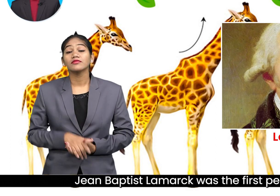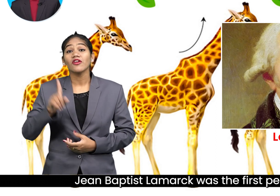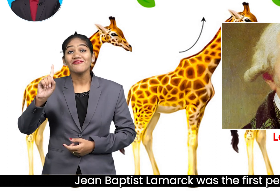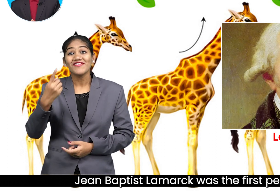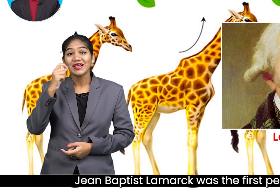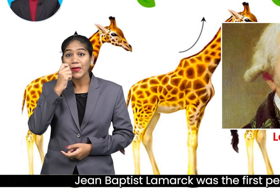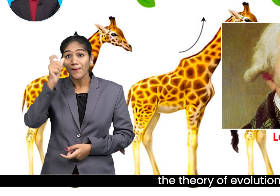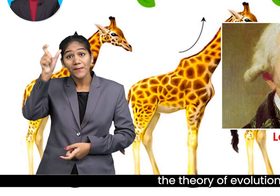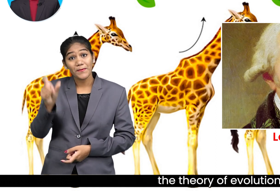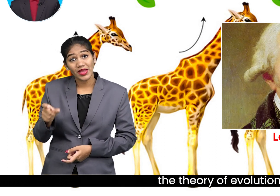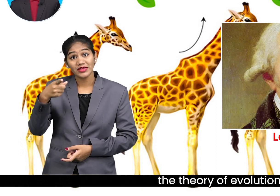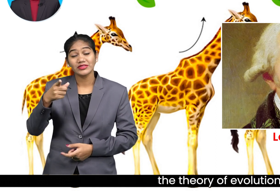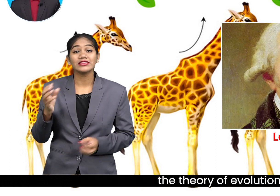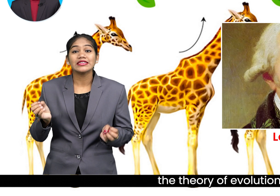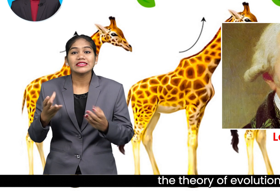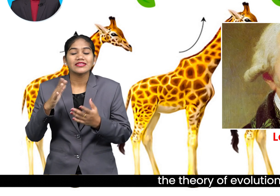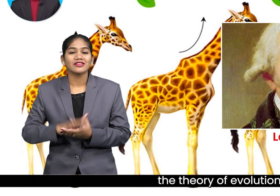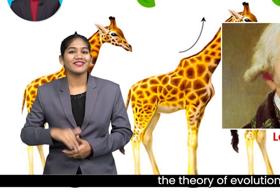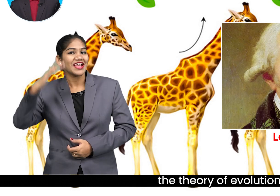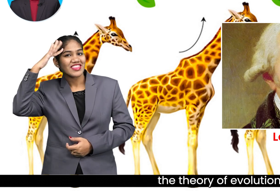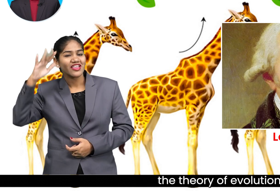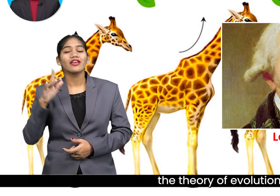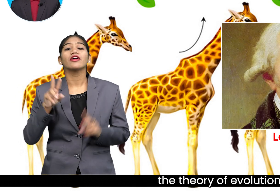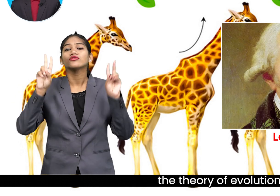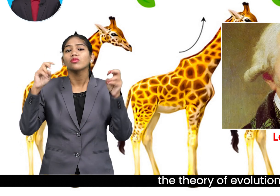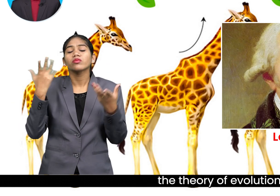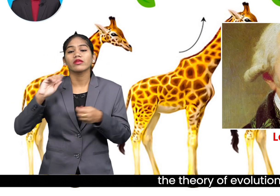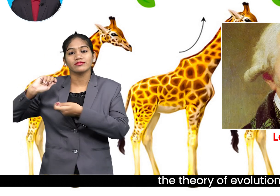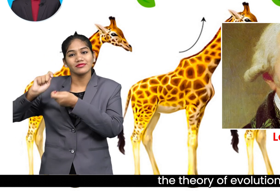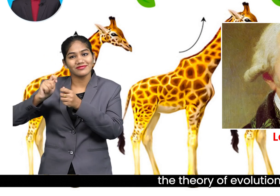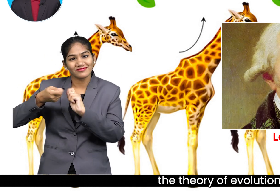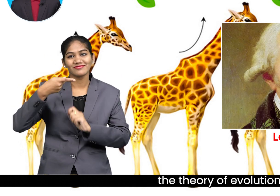was the first person to propose the theory of evolution.